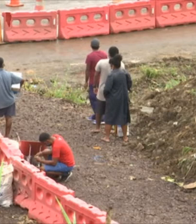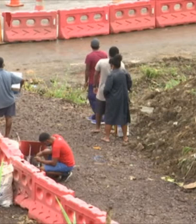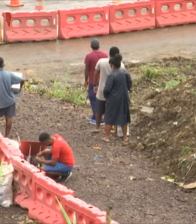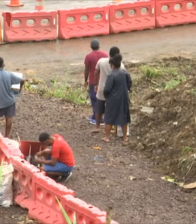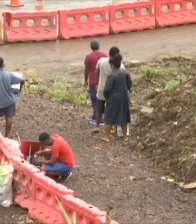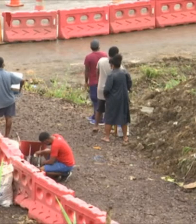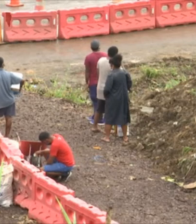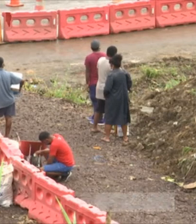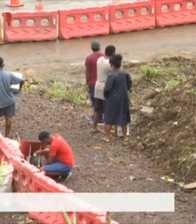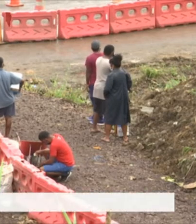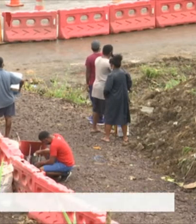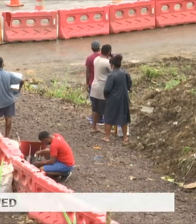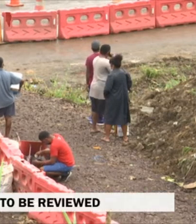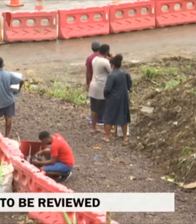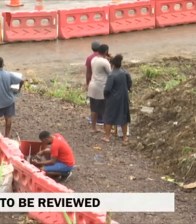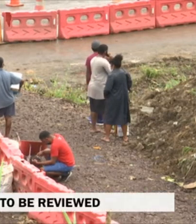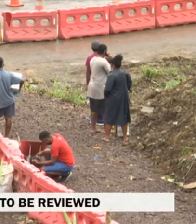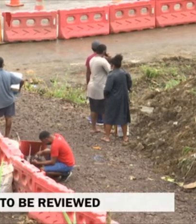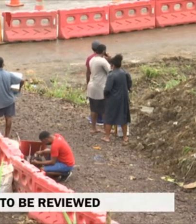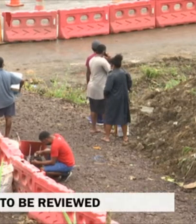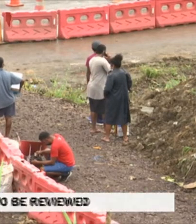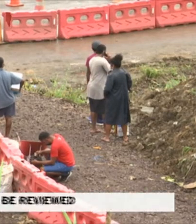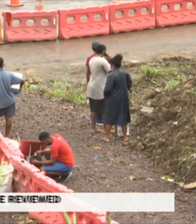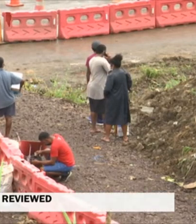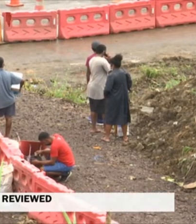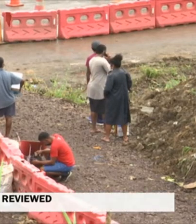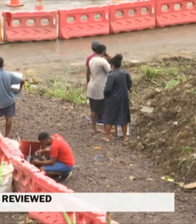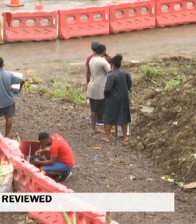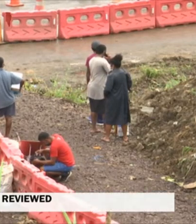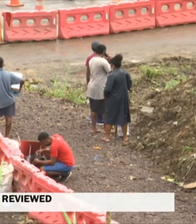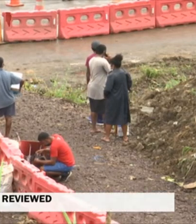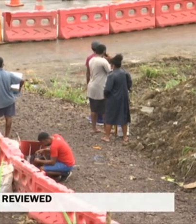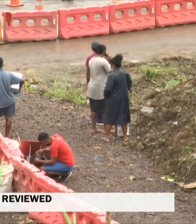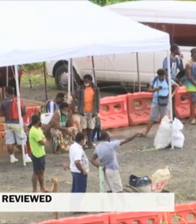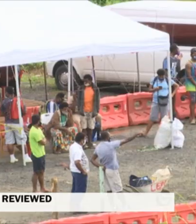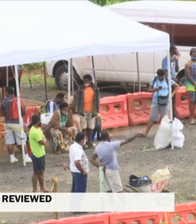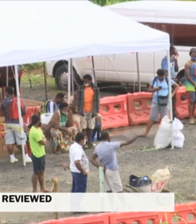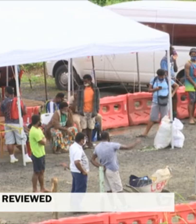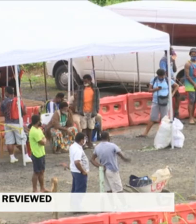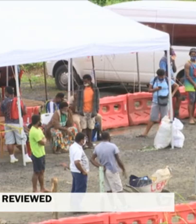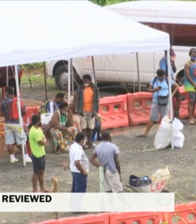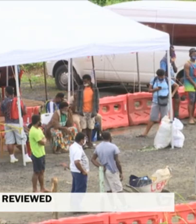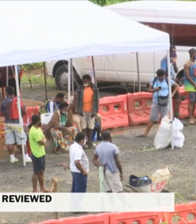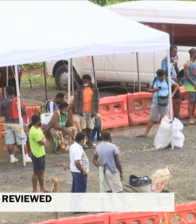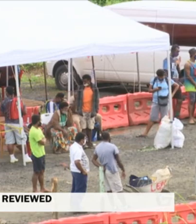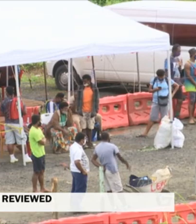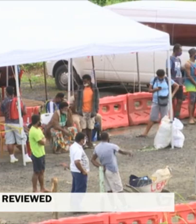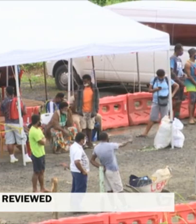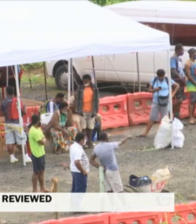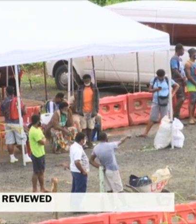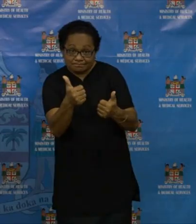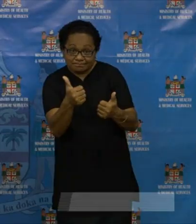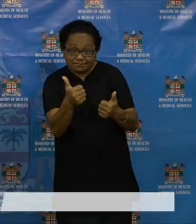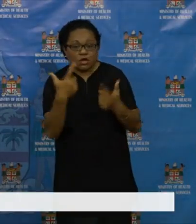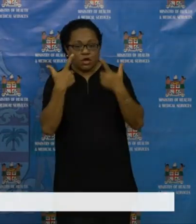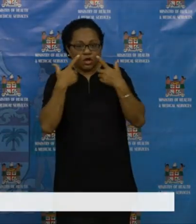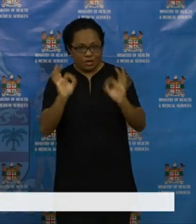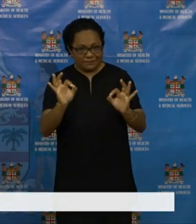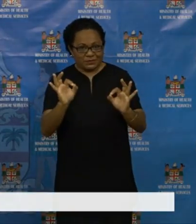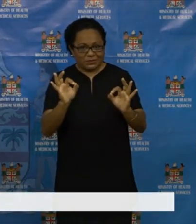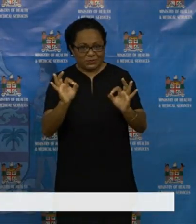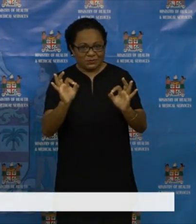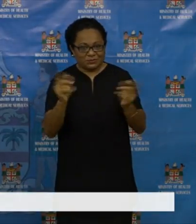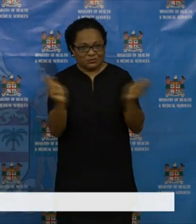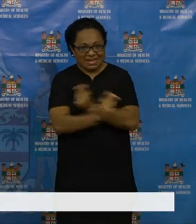confirm what percentage of these communities have been vaccinated before it considers lifting the border. The fact that